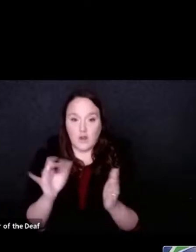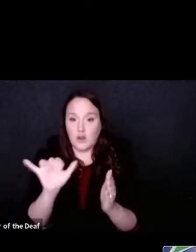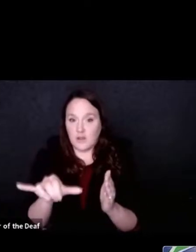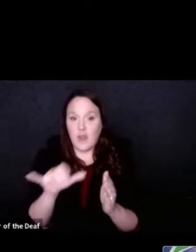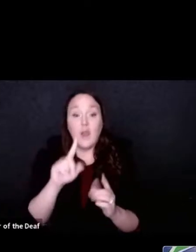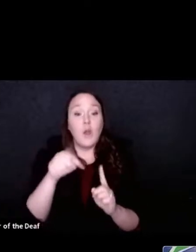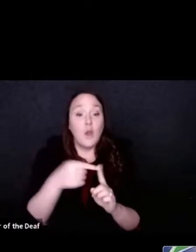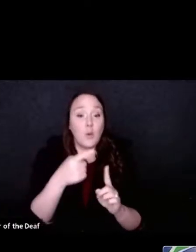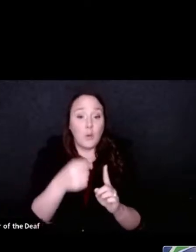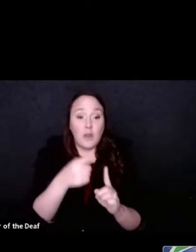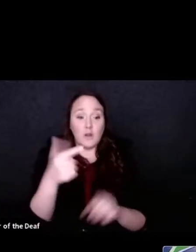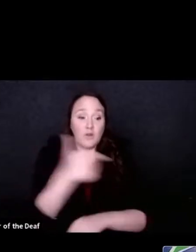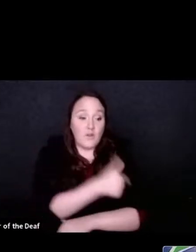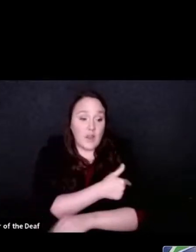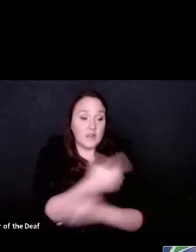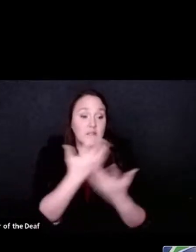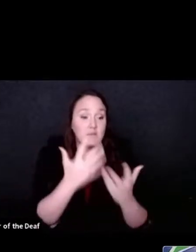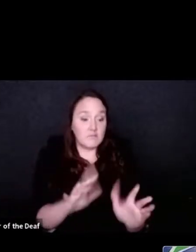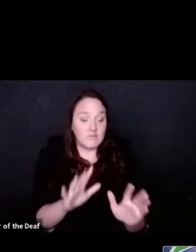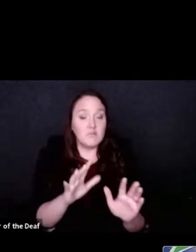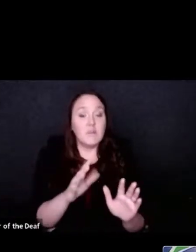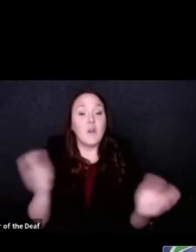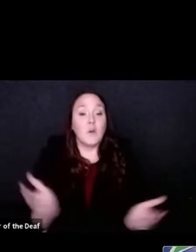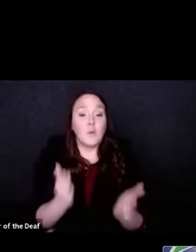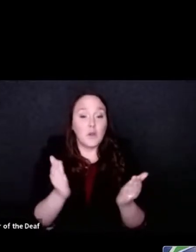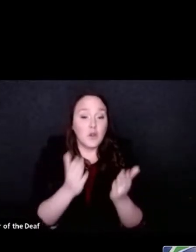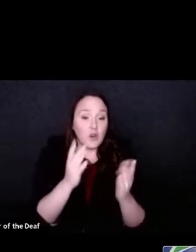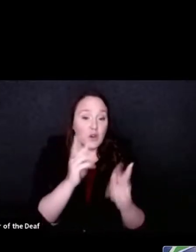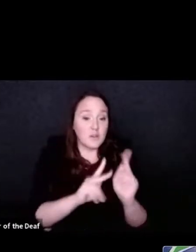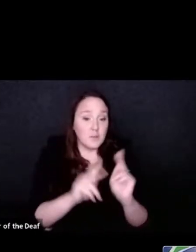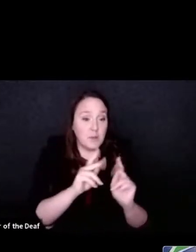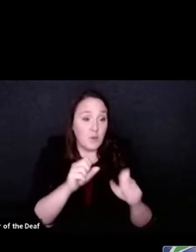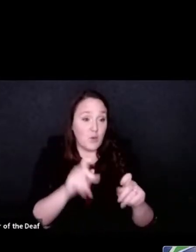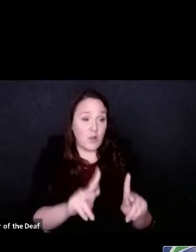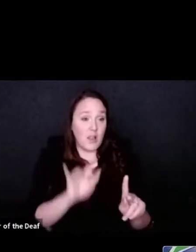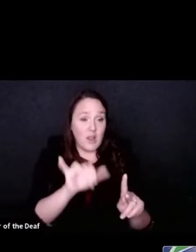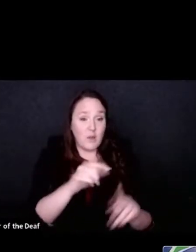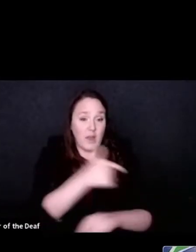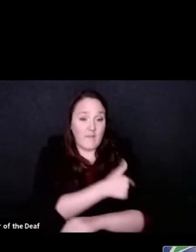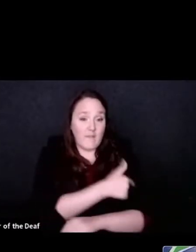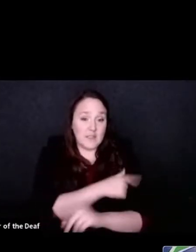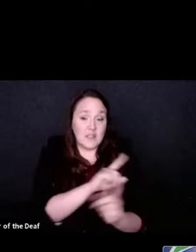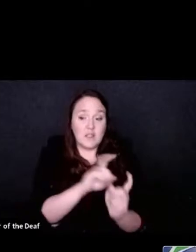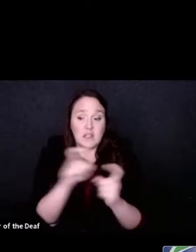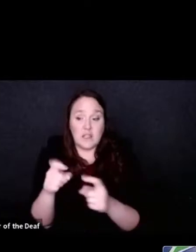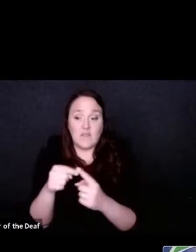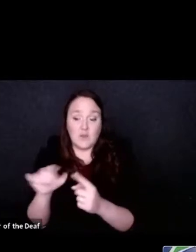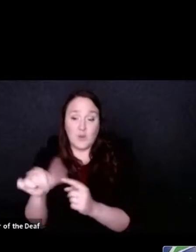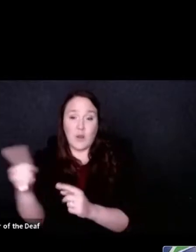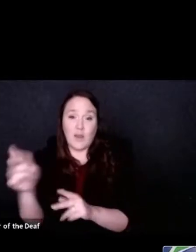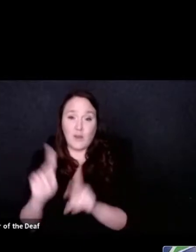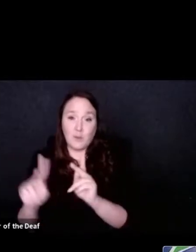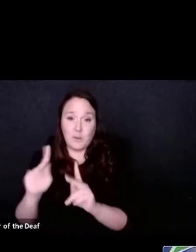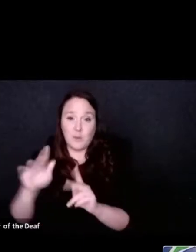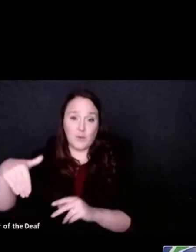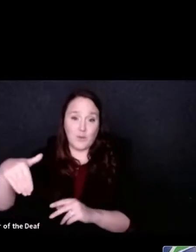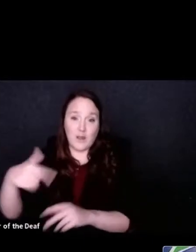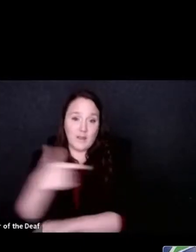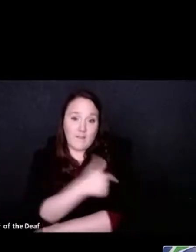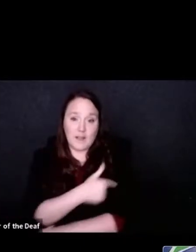vaccinated, you're vaccinated, and we encourage people to allow those vaccines to go to other people who have not been vaccinated yet.